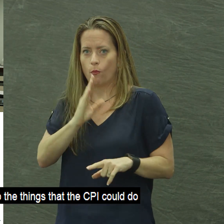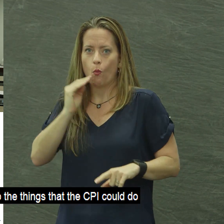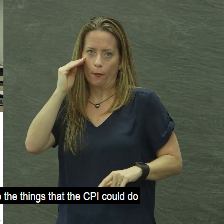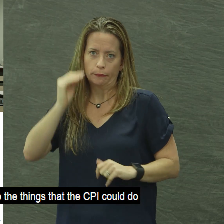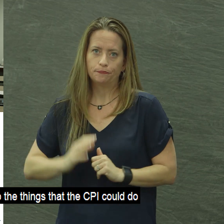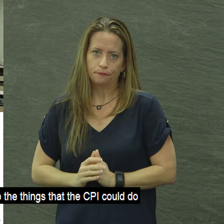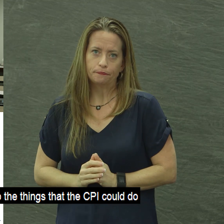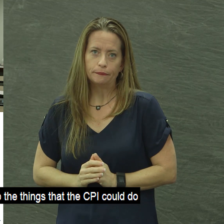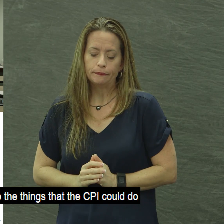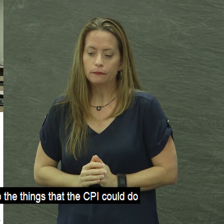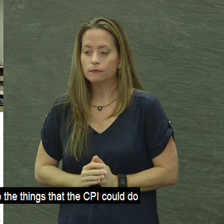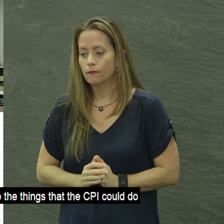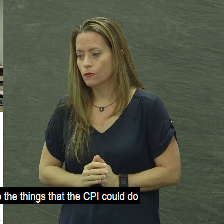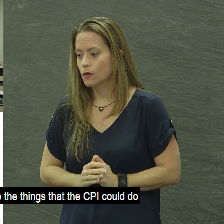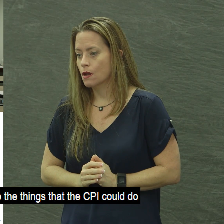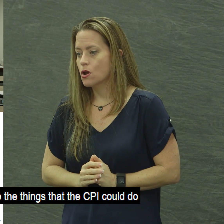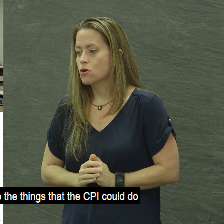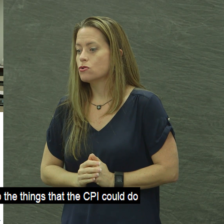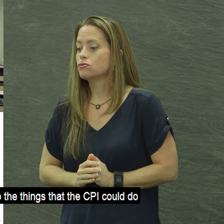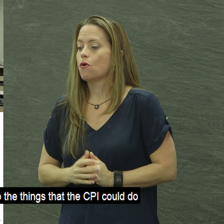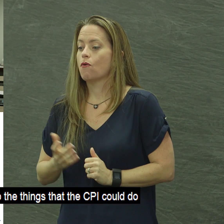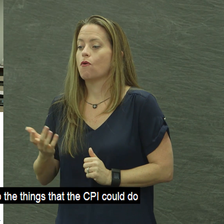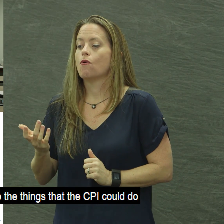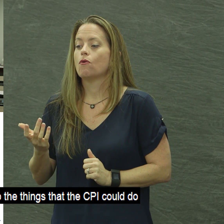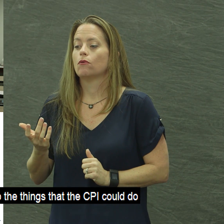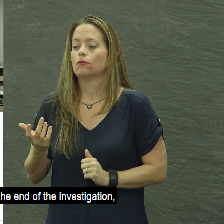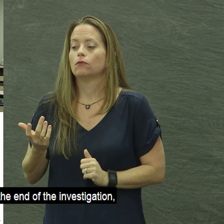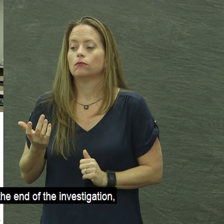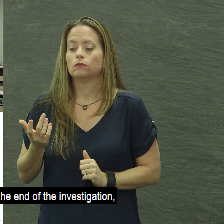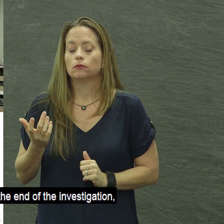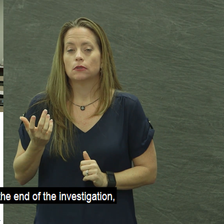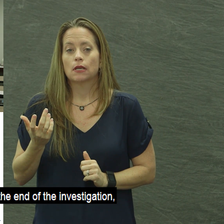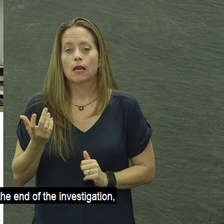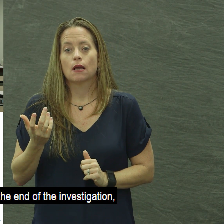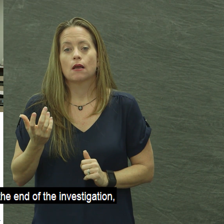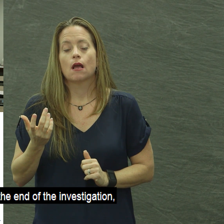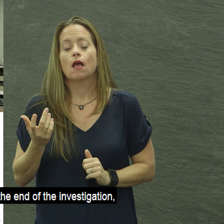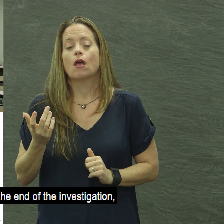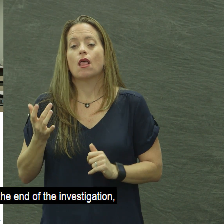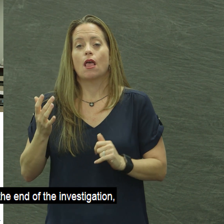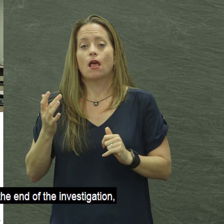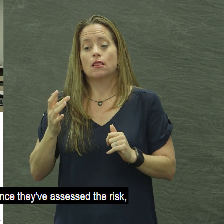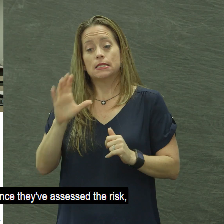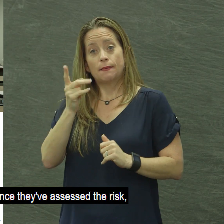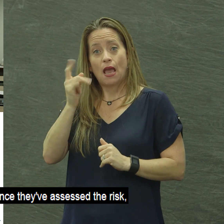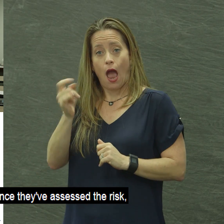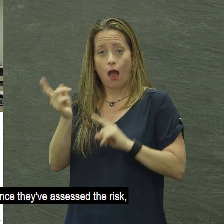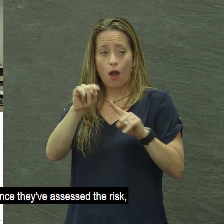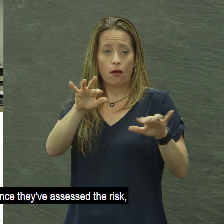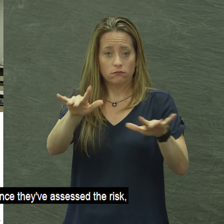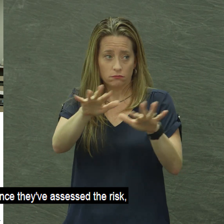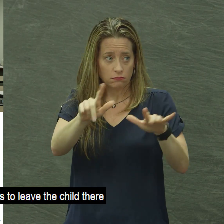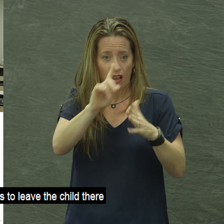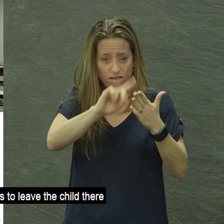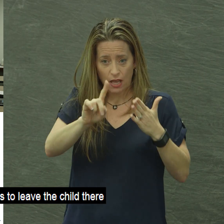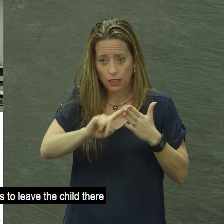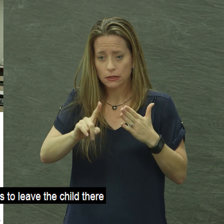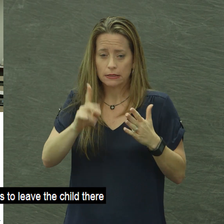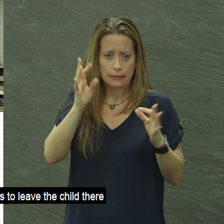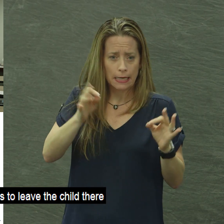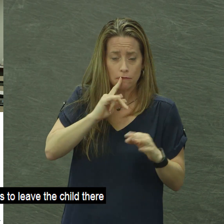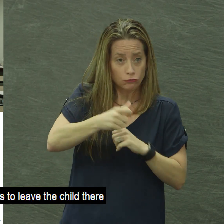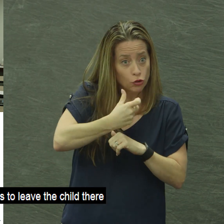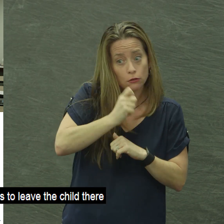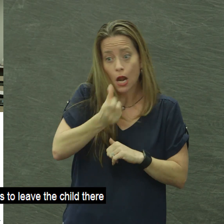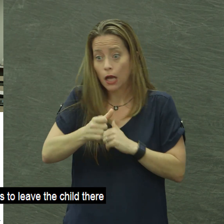Okay. So the things that the CPI could do at the end of the investigation, and once they've assessed the risk, is to